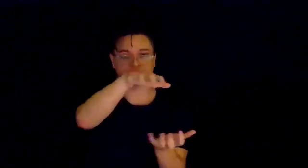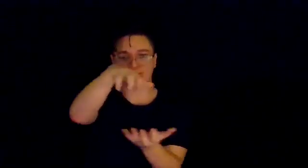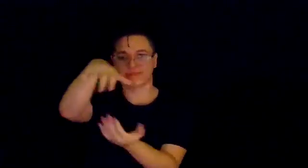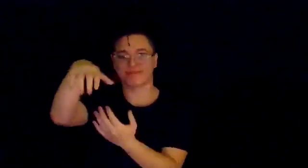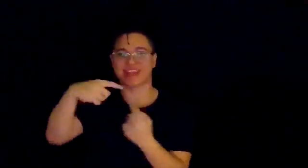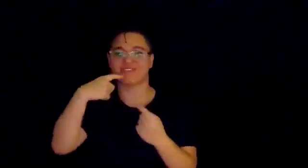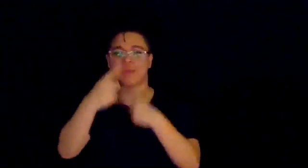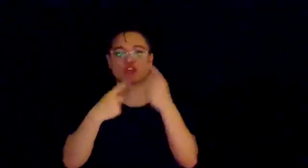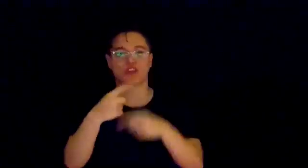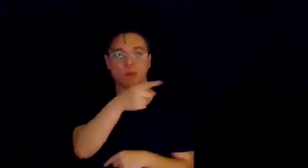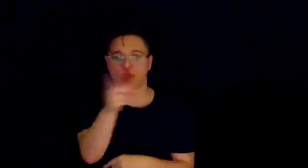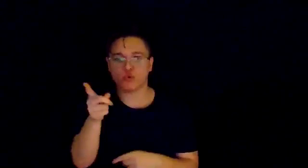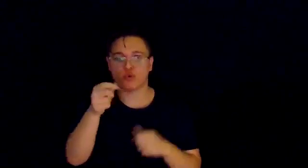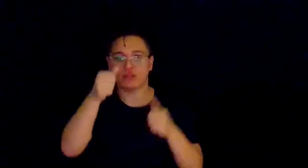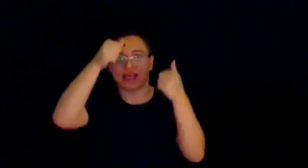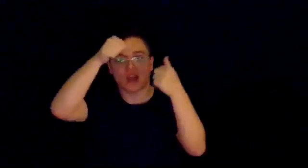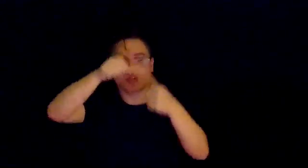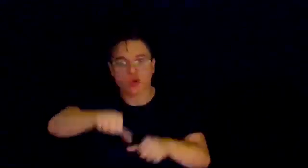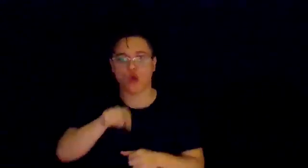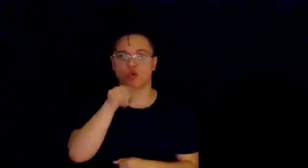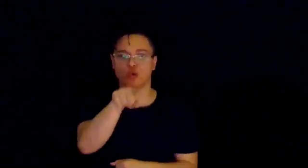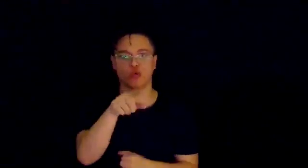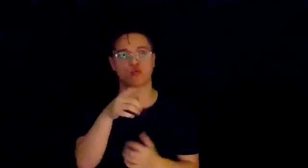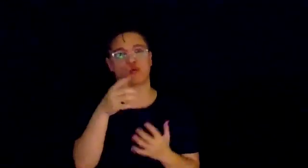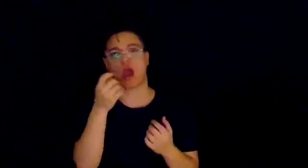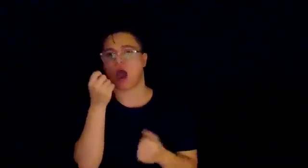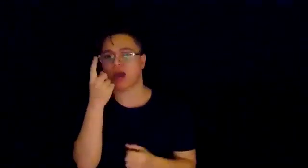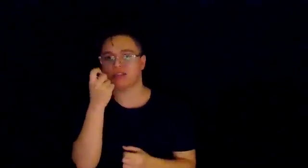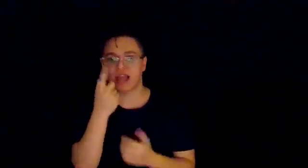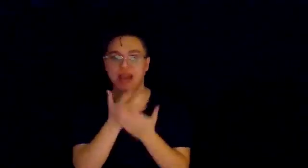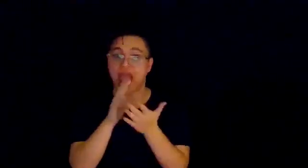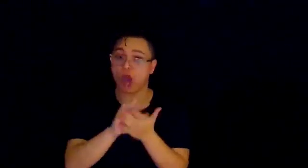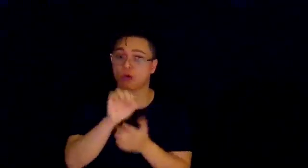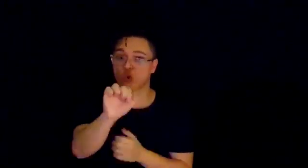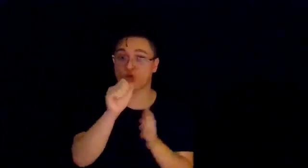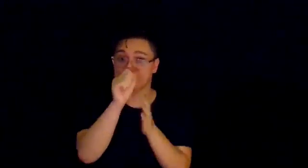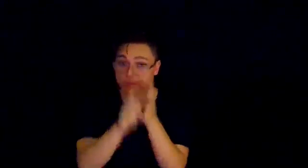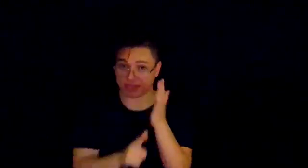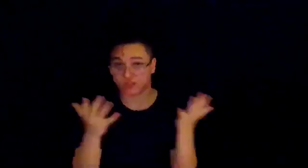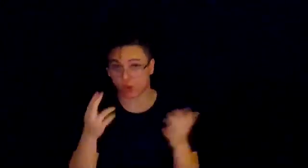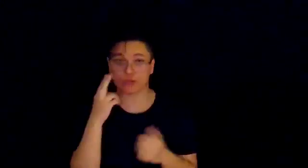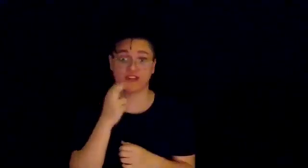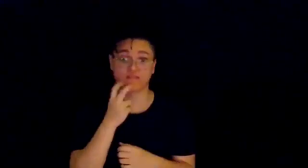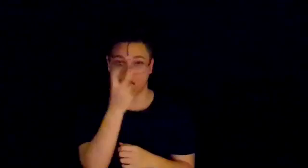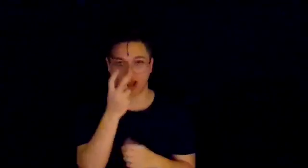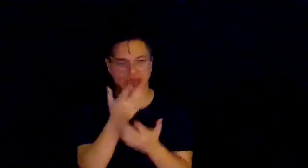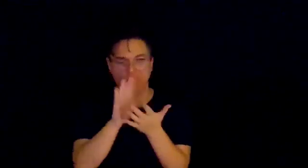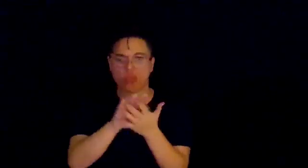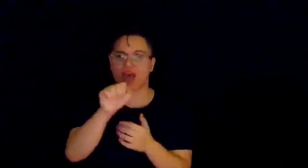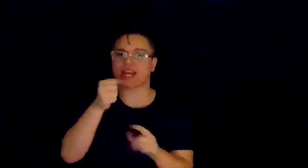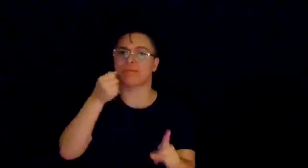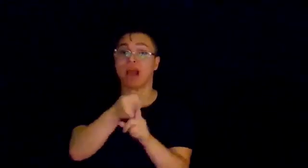Both roles are to gather your information and get to know you and understand how your